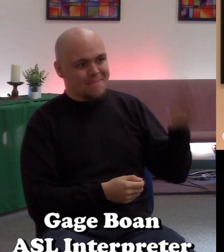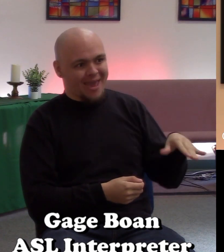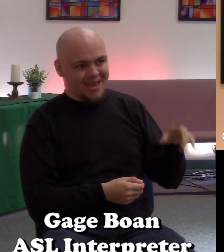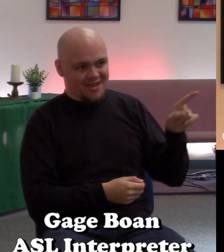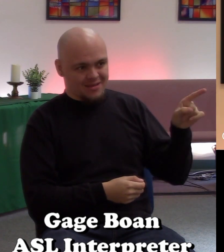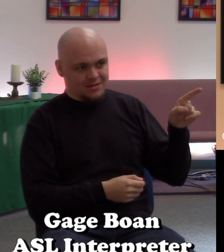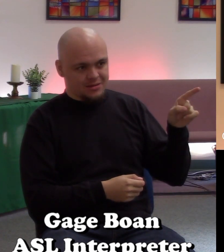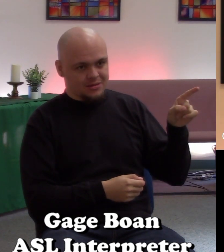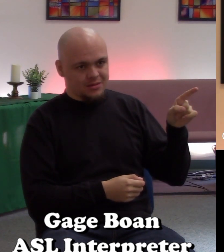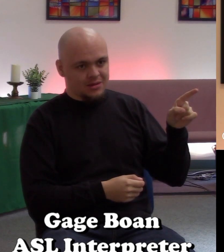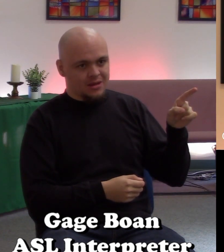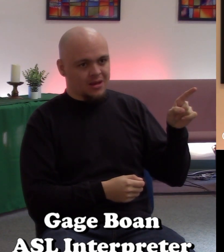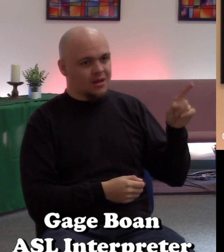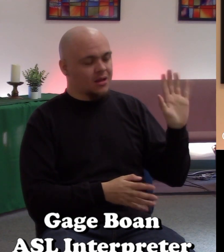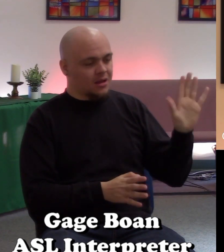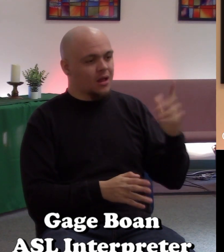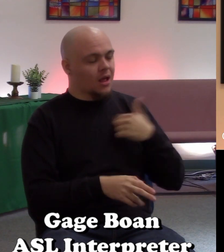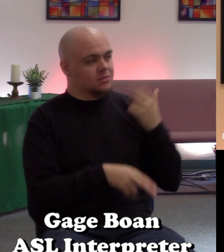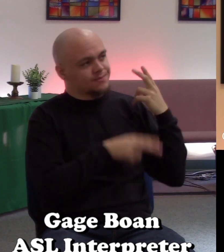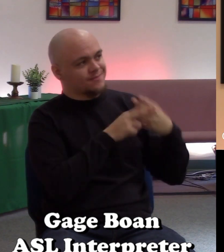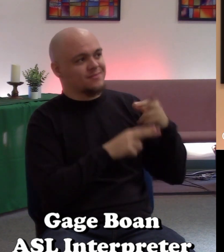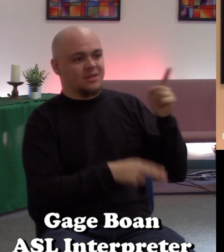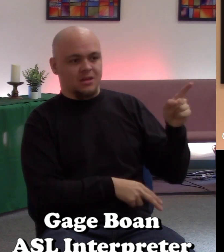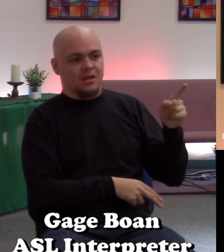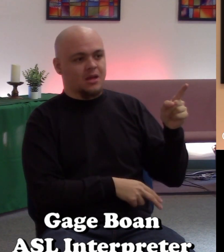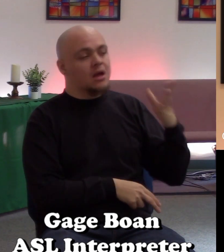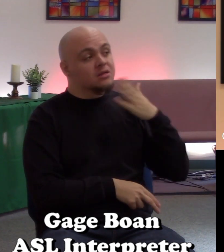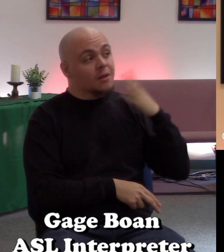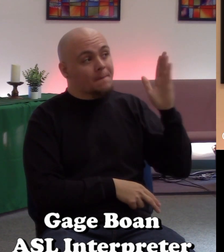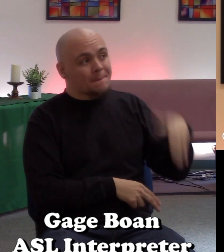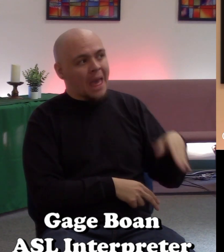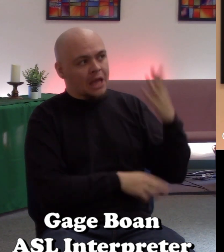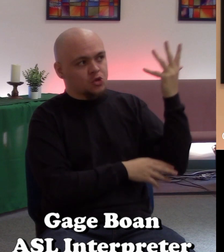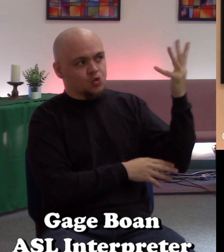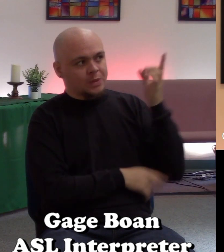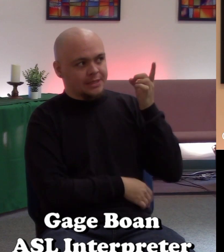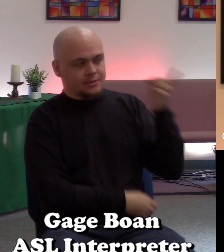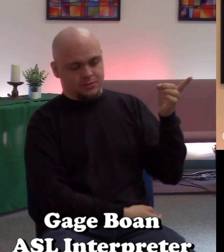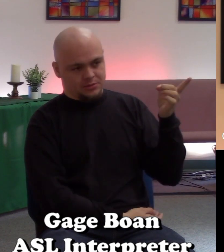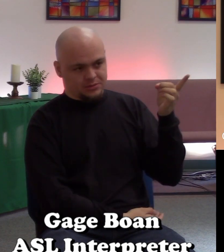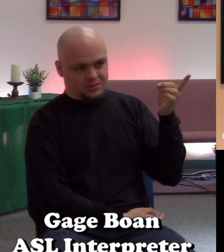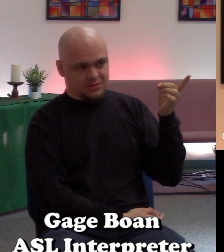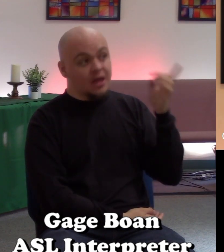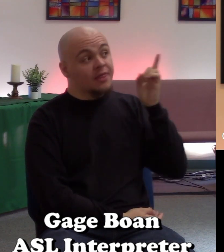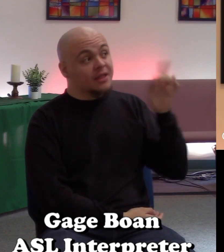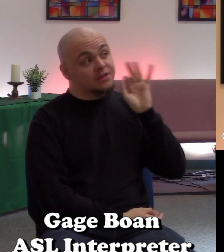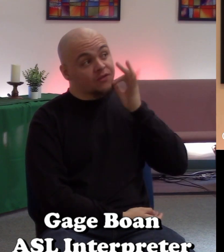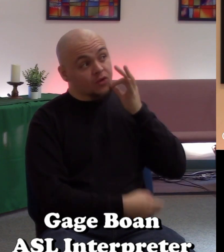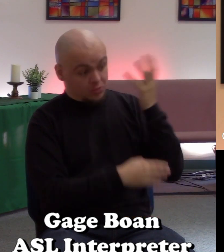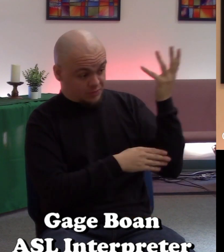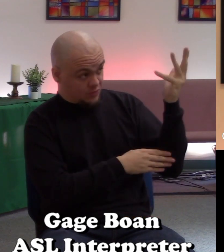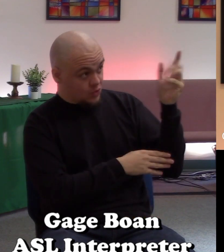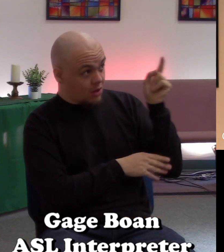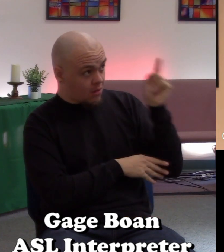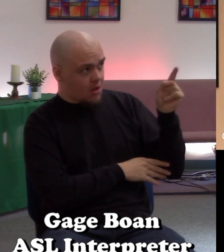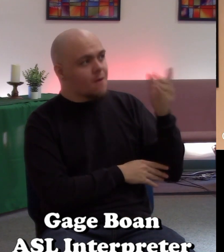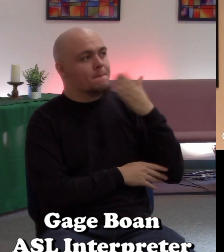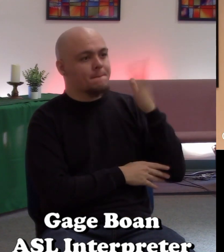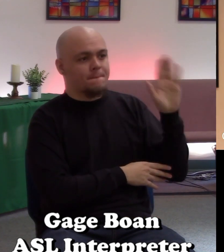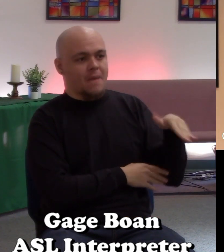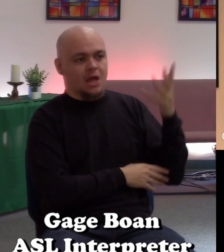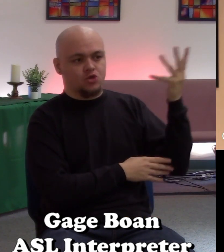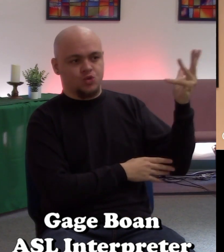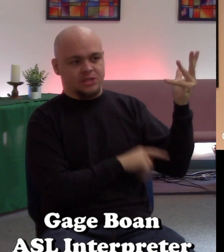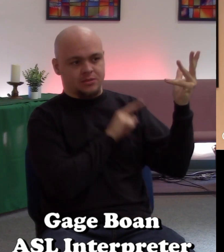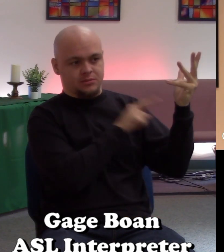So I have no problem saying it's coming from a bad tree. If this is the fruit it produces, this is the bad tree it's coming from.